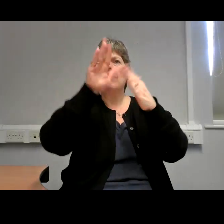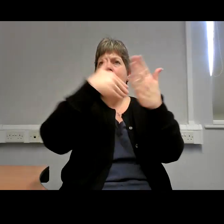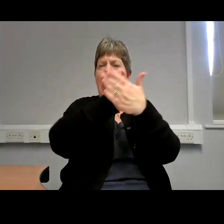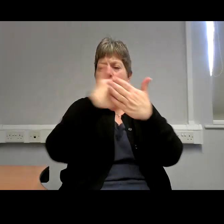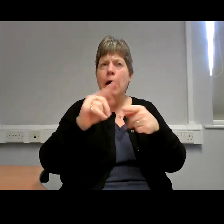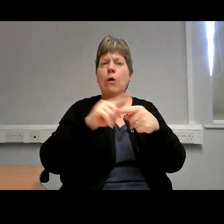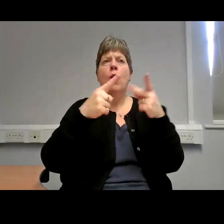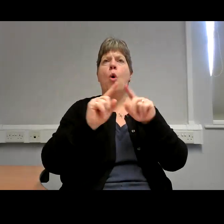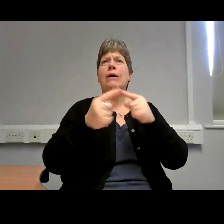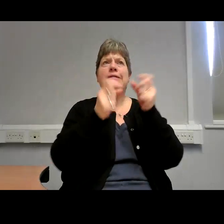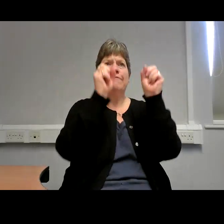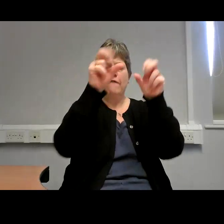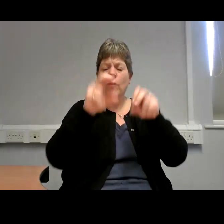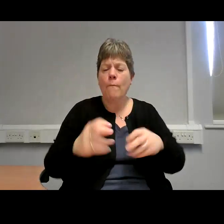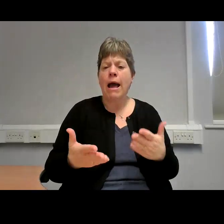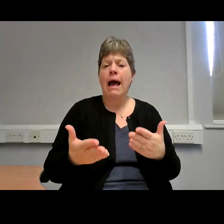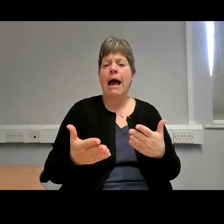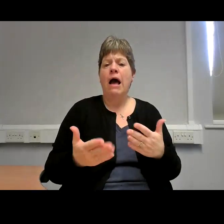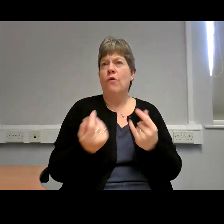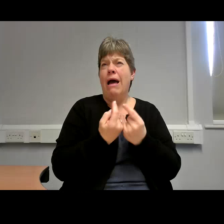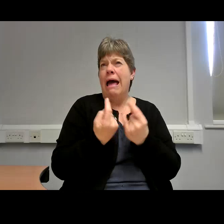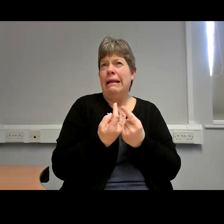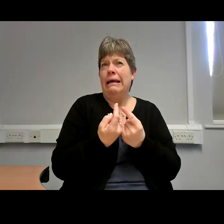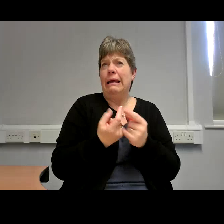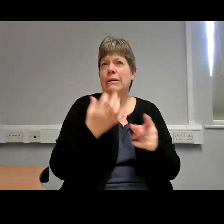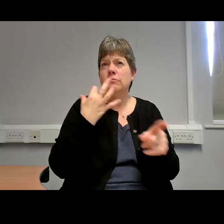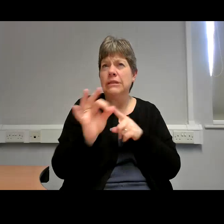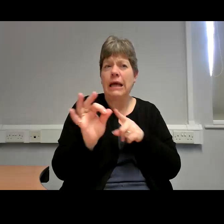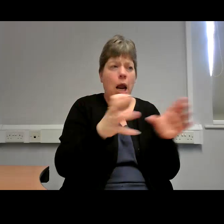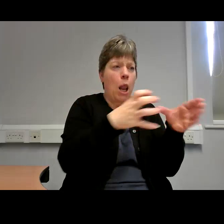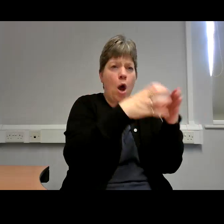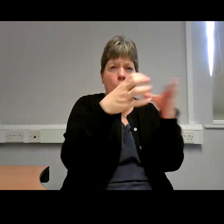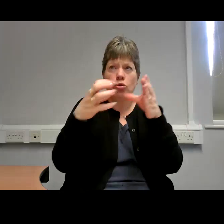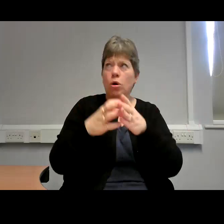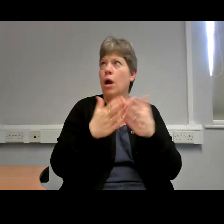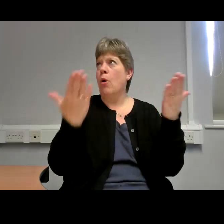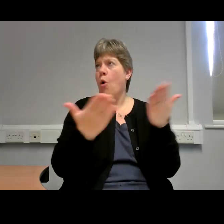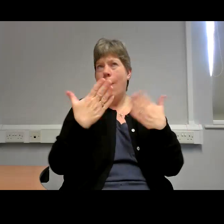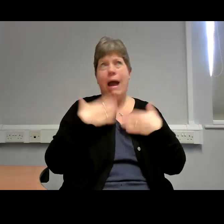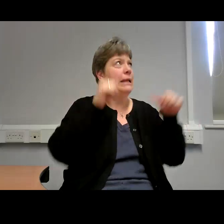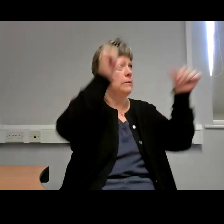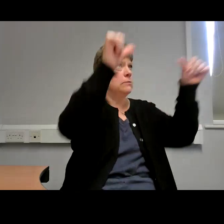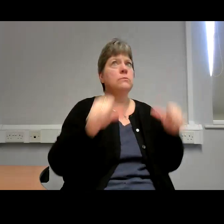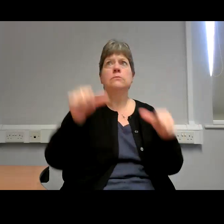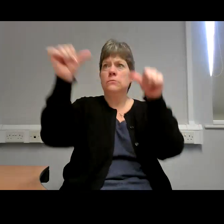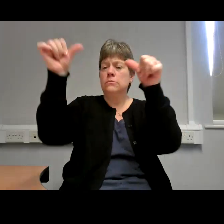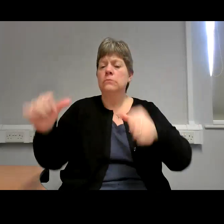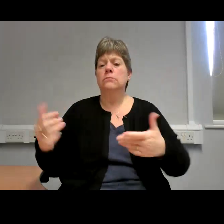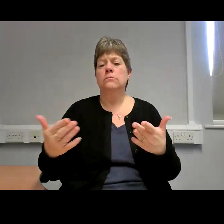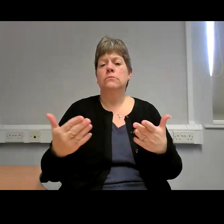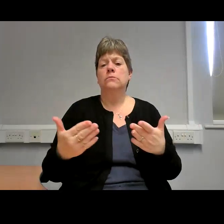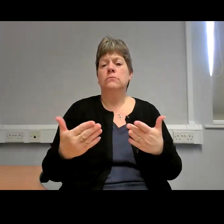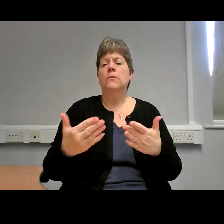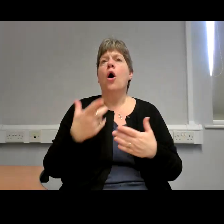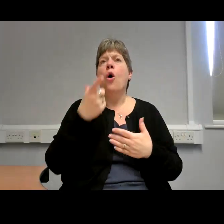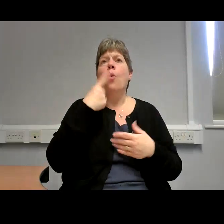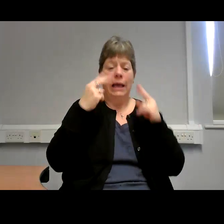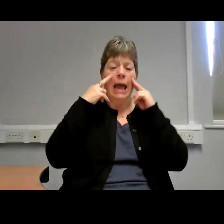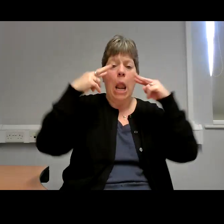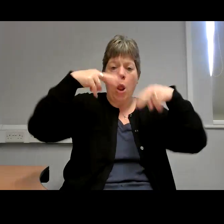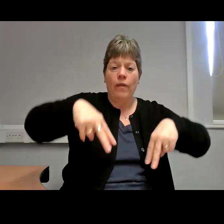format for any particular cohort or wherever that needs to be displayed for a particular audience, we can look into that.